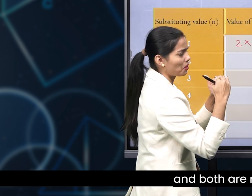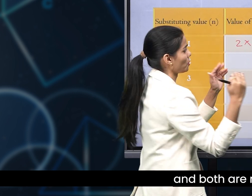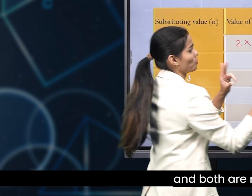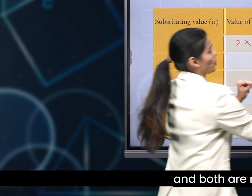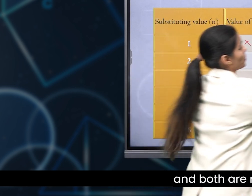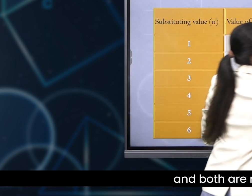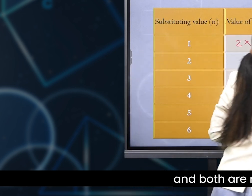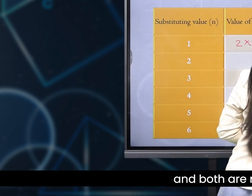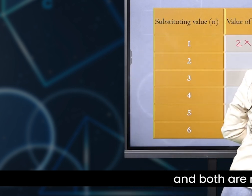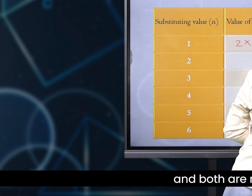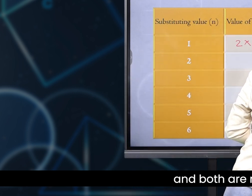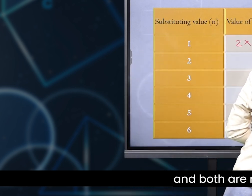and both are not equal.